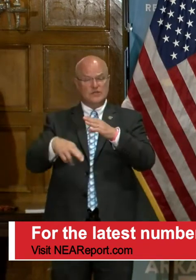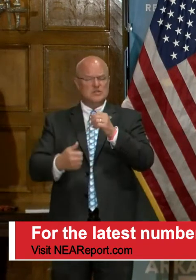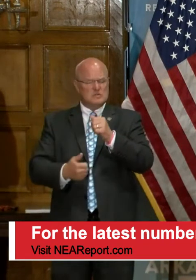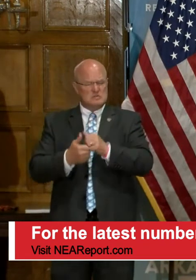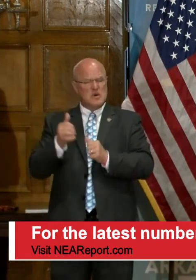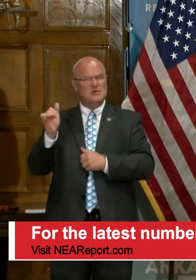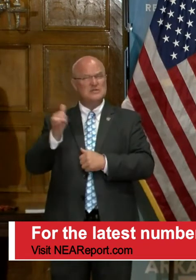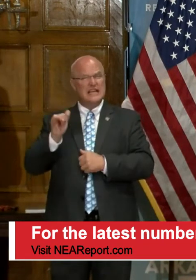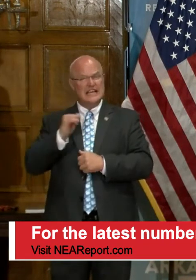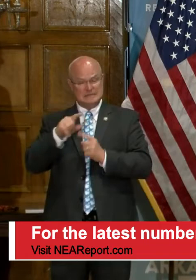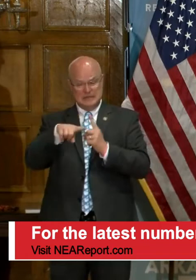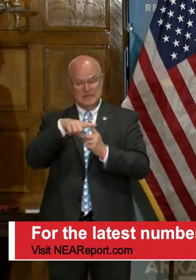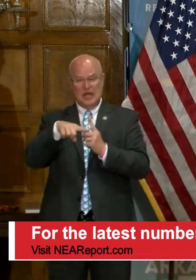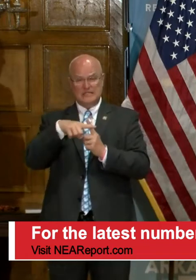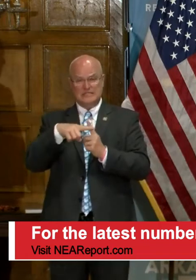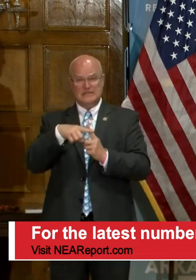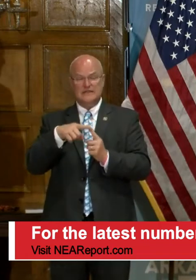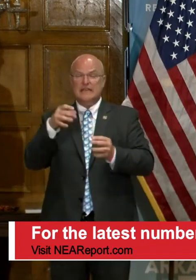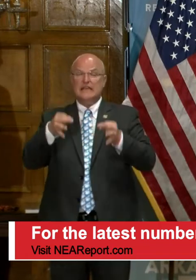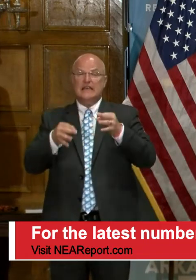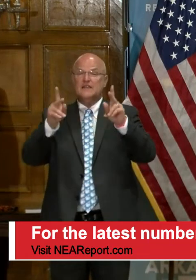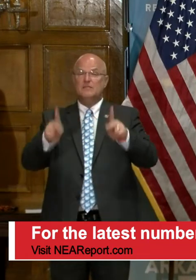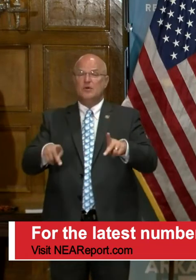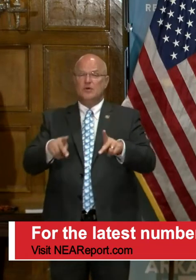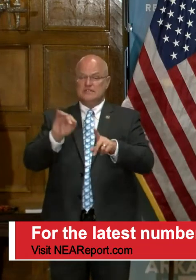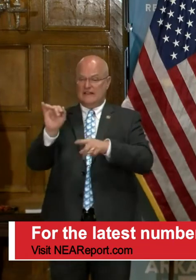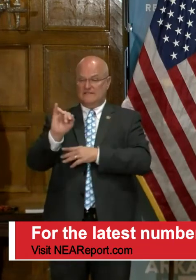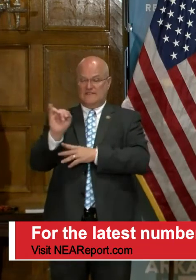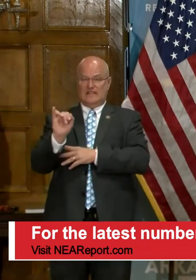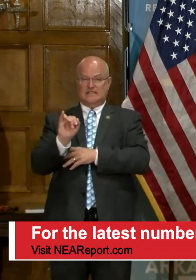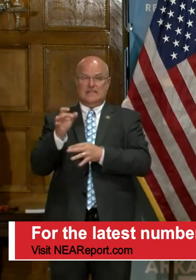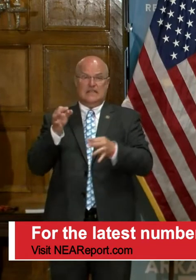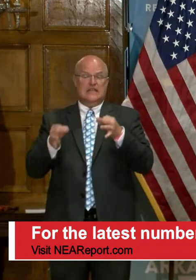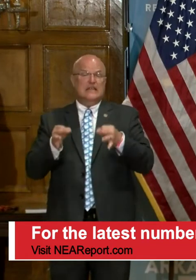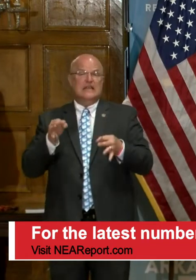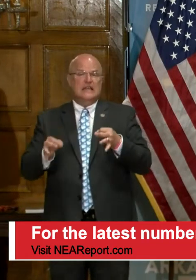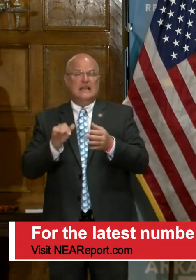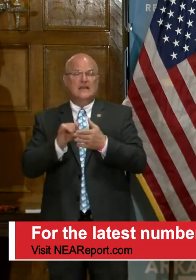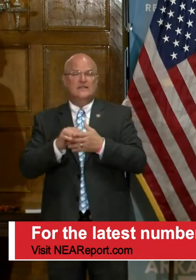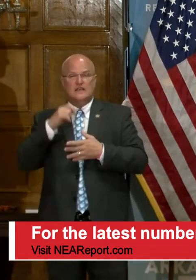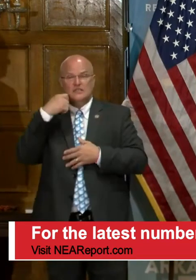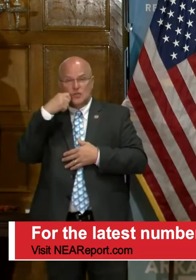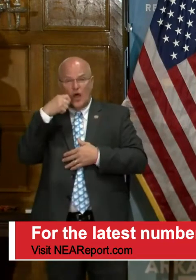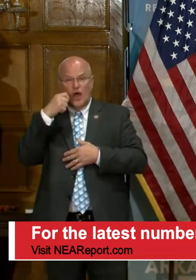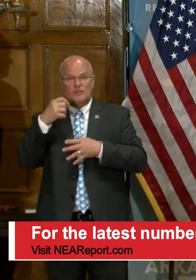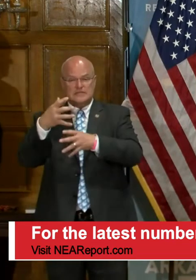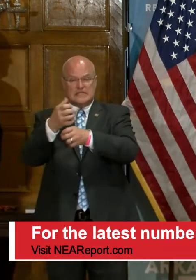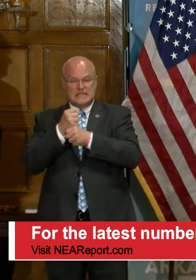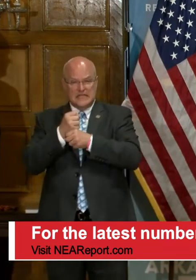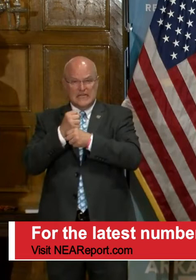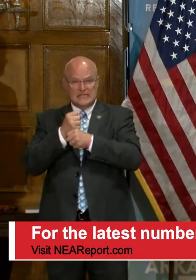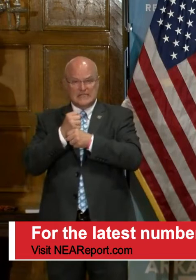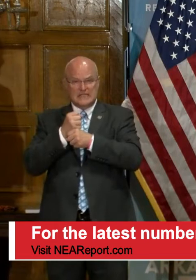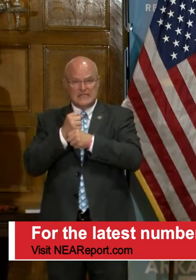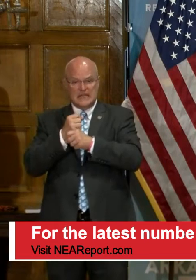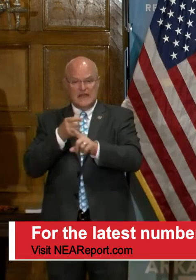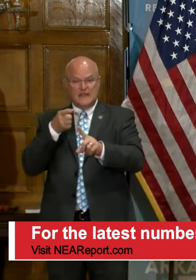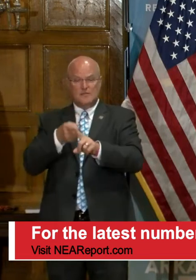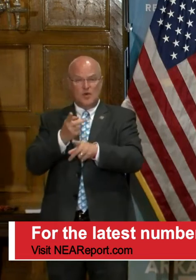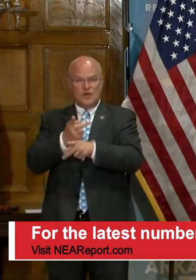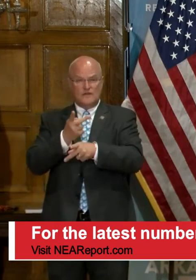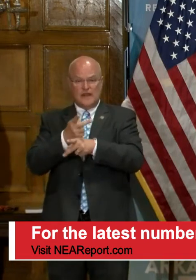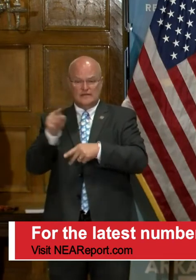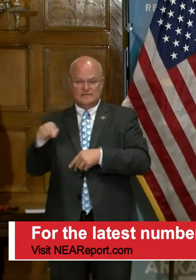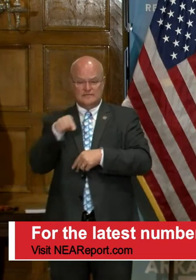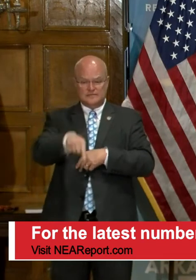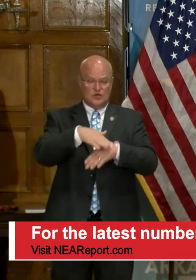most likely to be positive if the person's infected, if the swab is collected at the point of care and